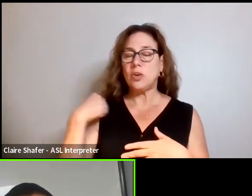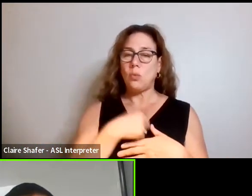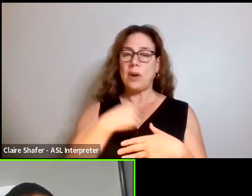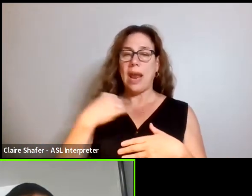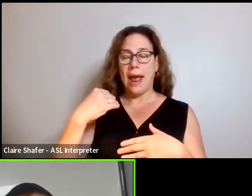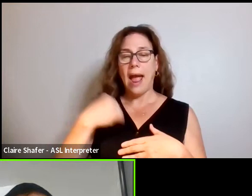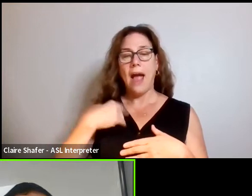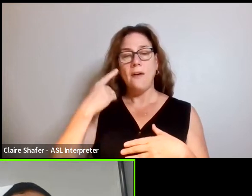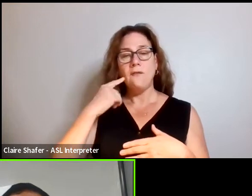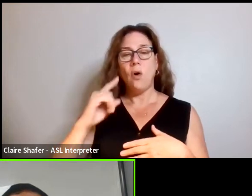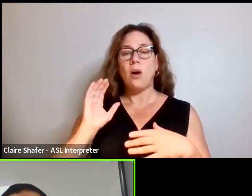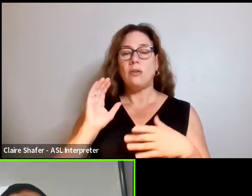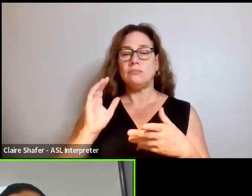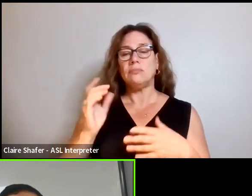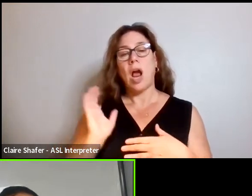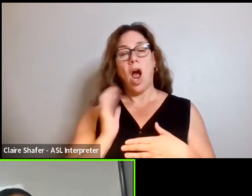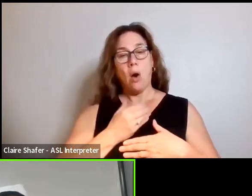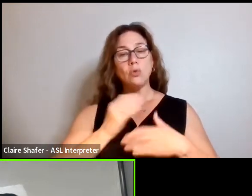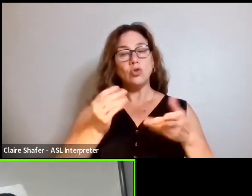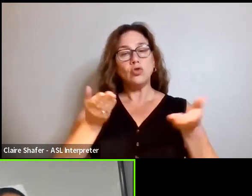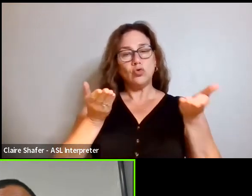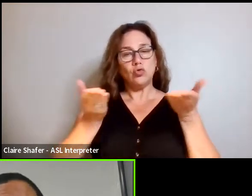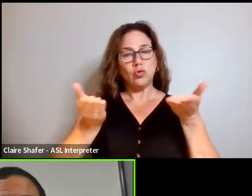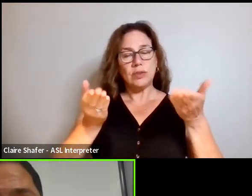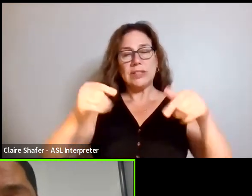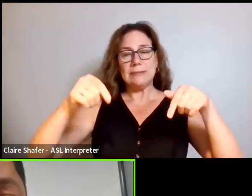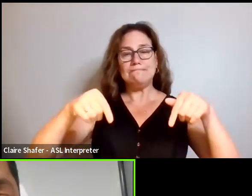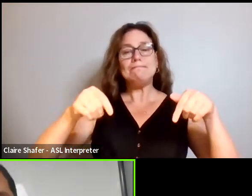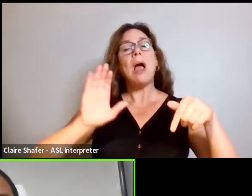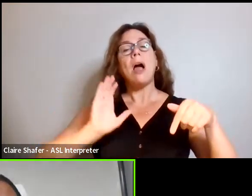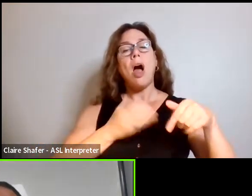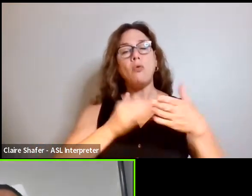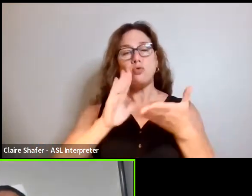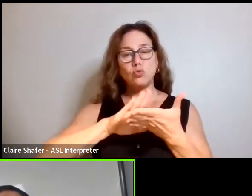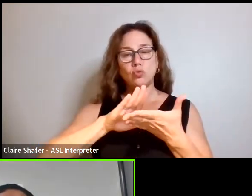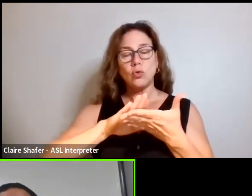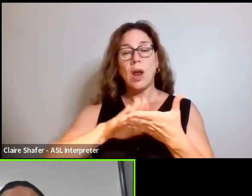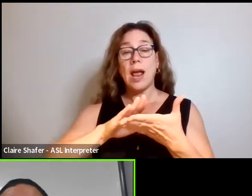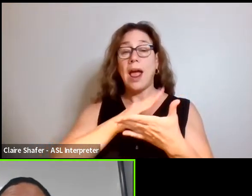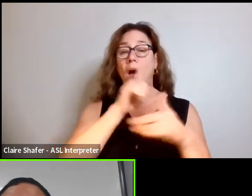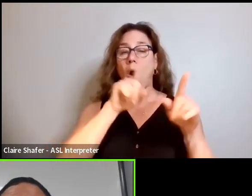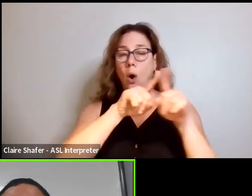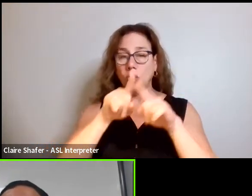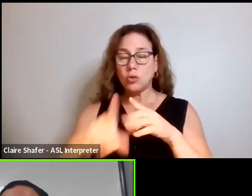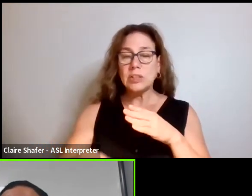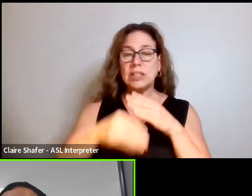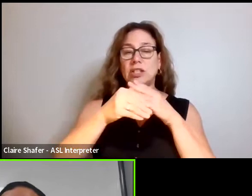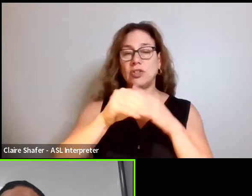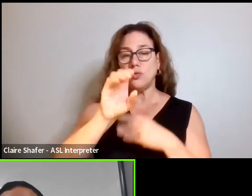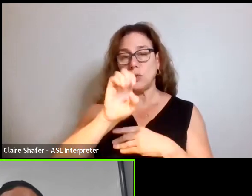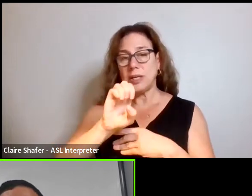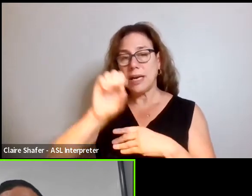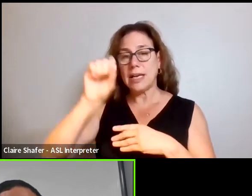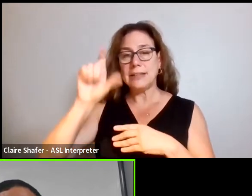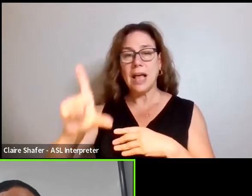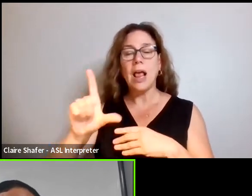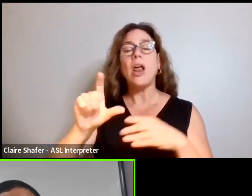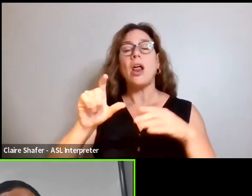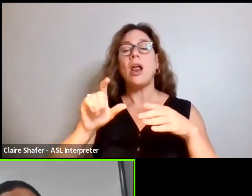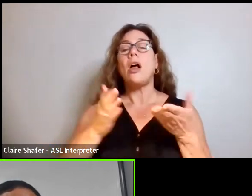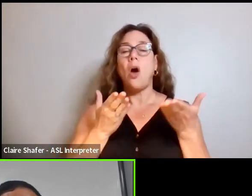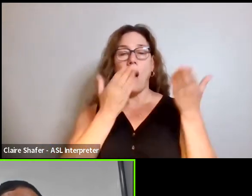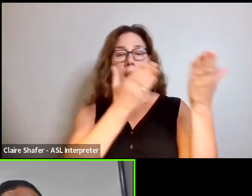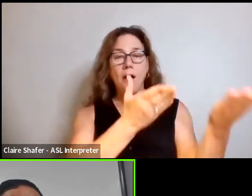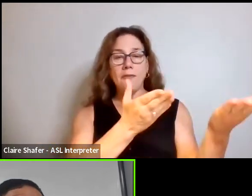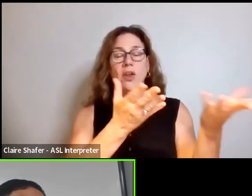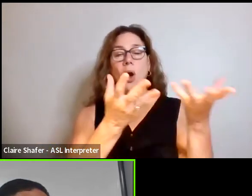services in our school. Also, we have, in addition to the ESL offerings, would like to draw your